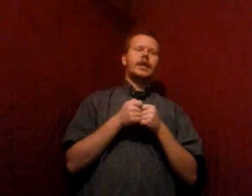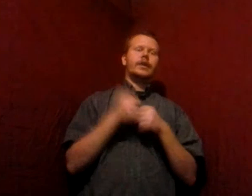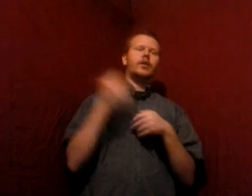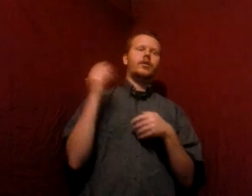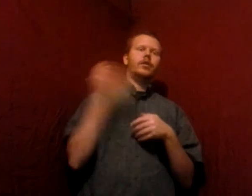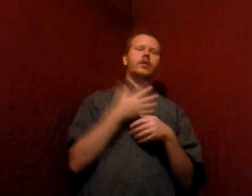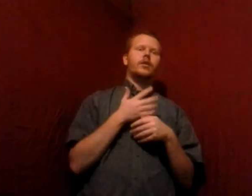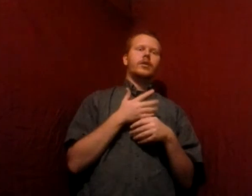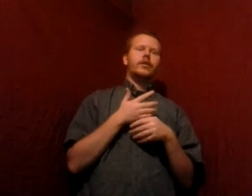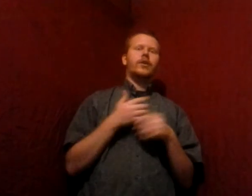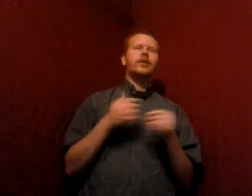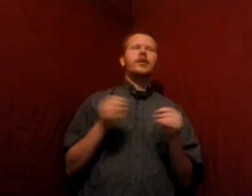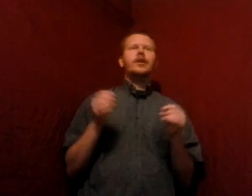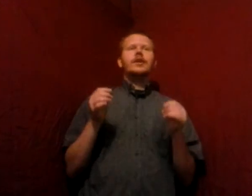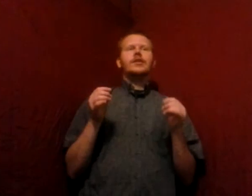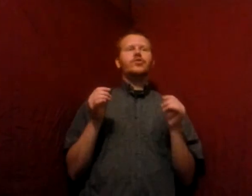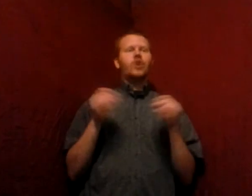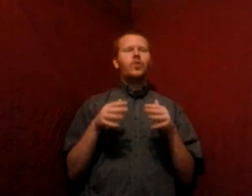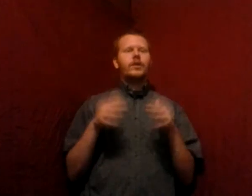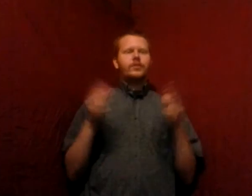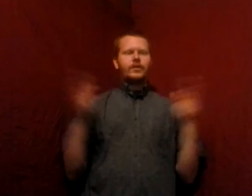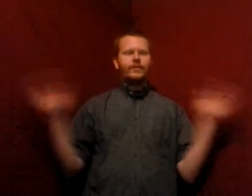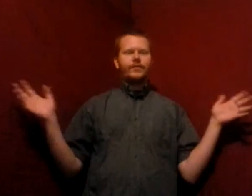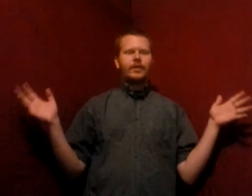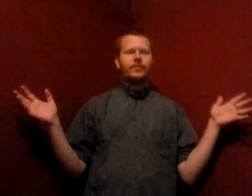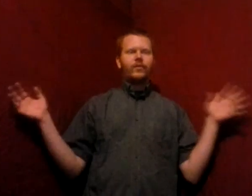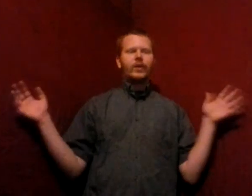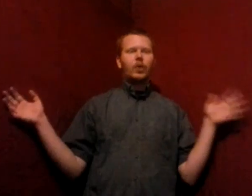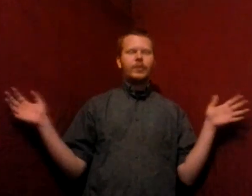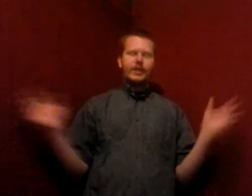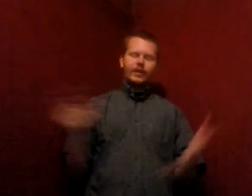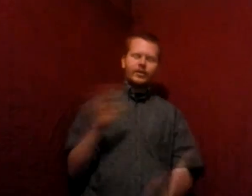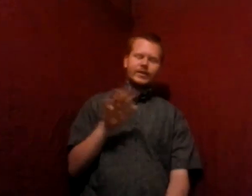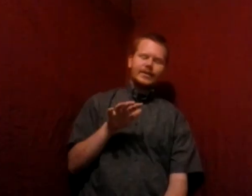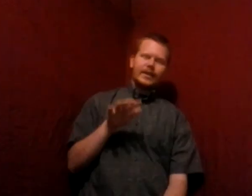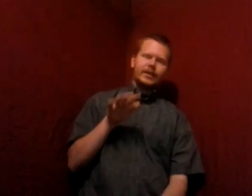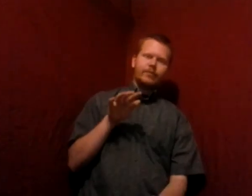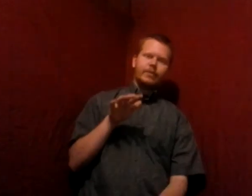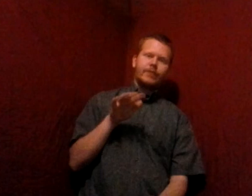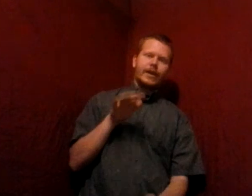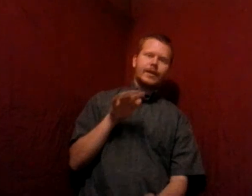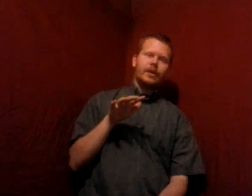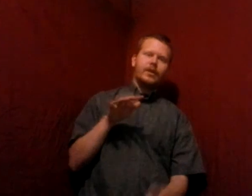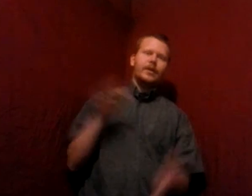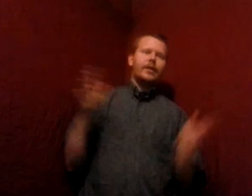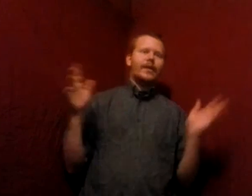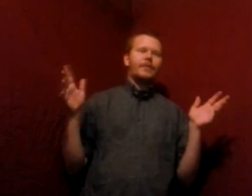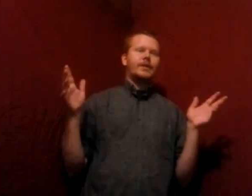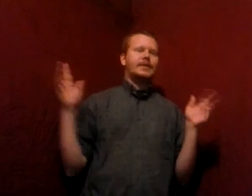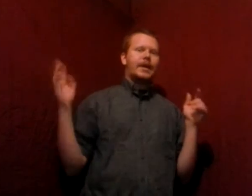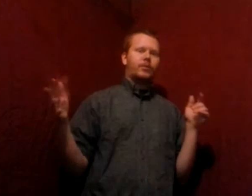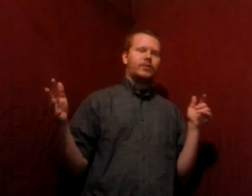and they'll you know you don't want the thing being fully open and a little sign saying be back in a minute that means he's out